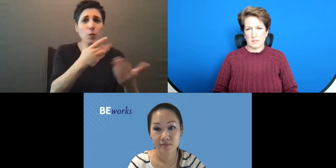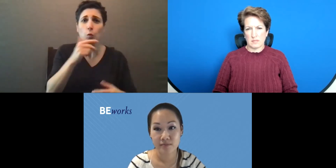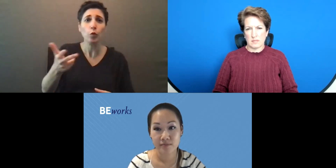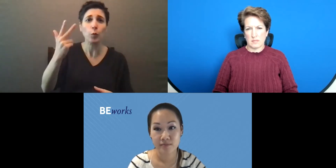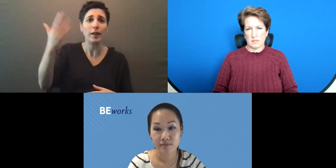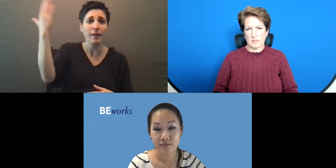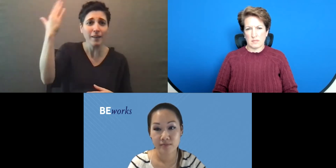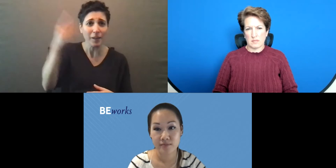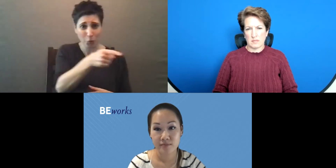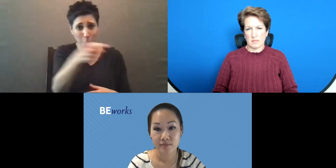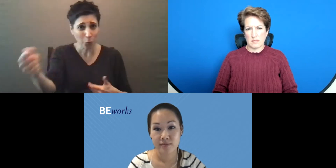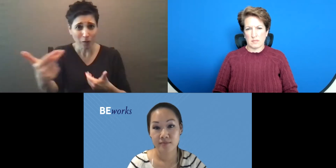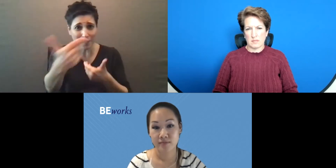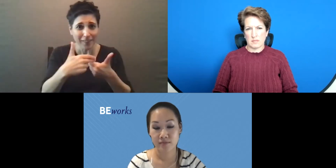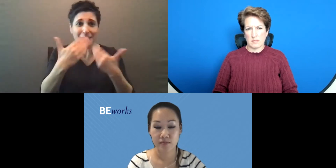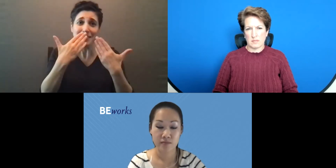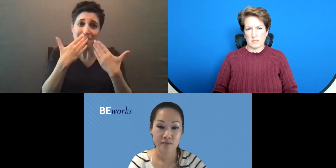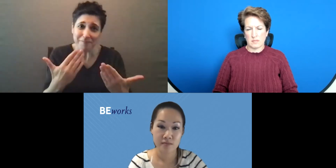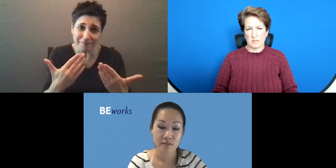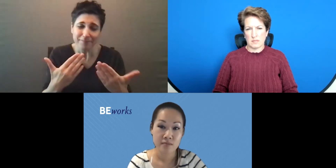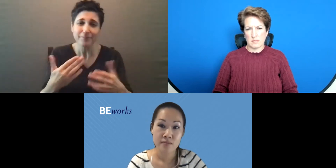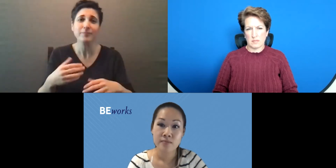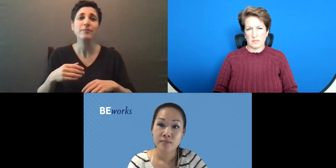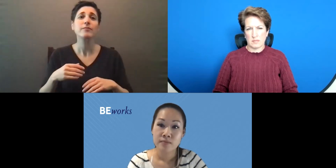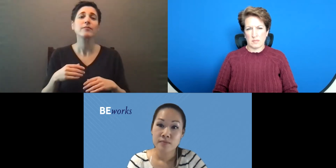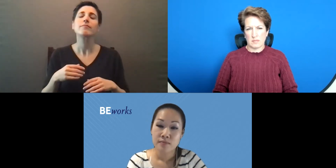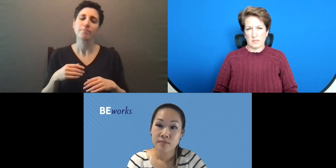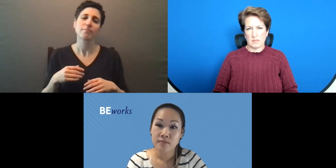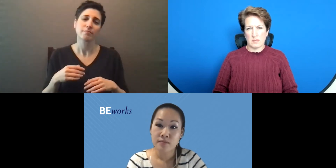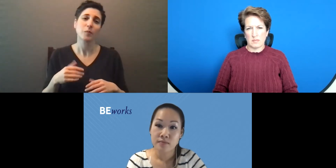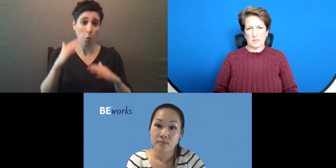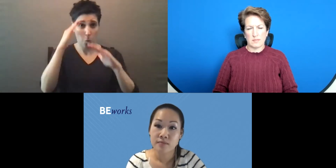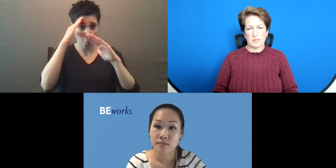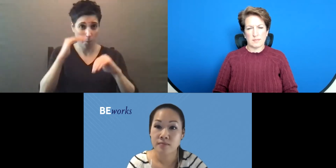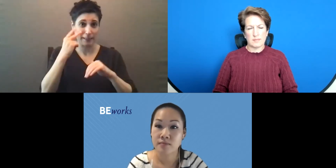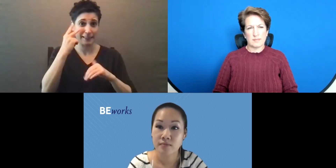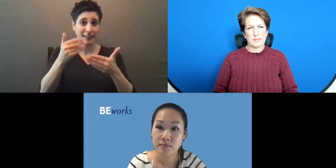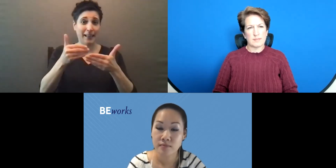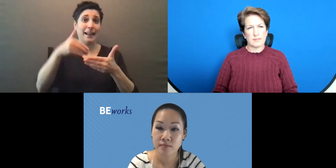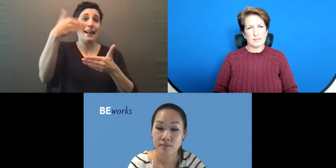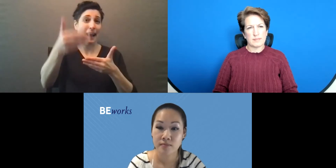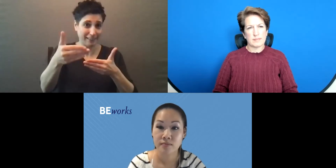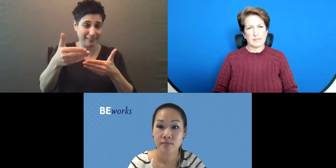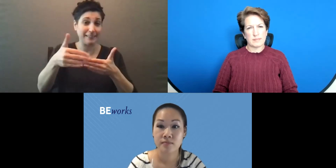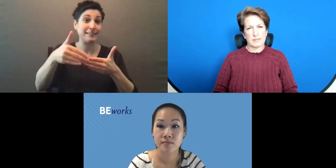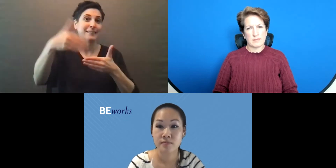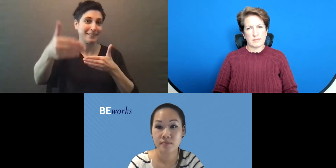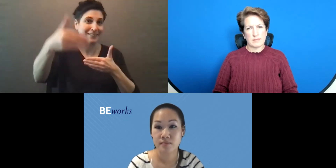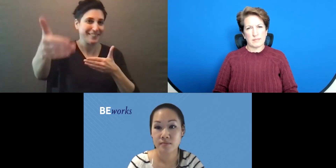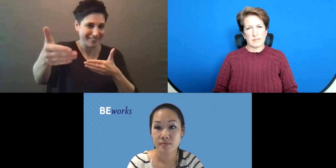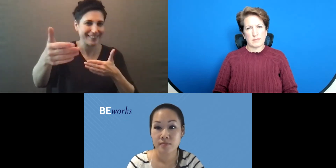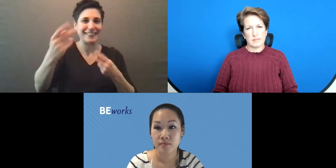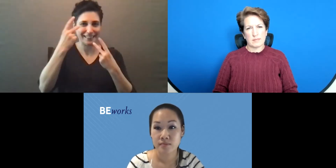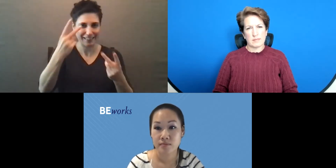of you for being here today and participating. And we really hope to see you at all of the future sessions. But please do